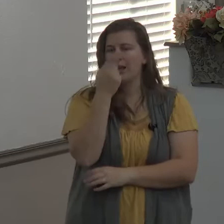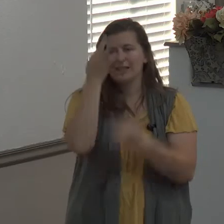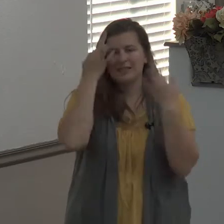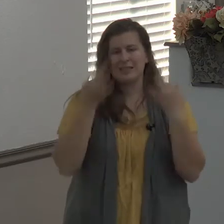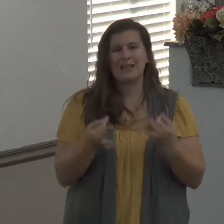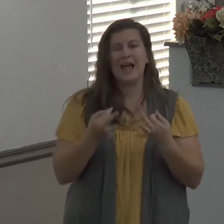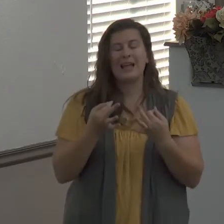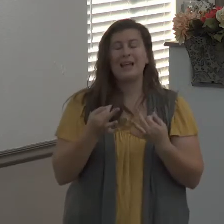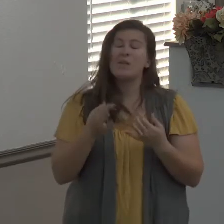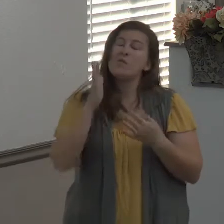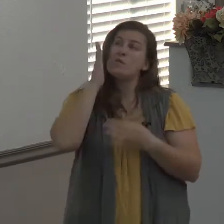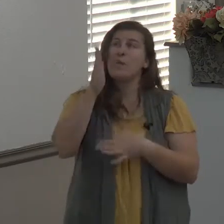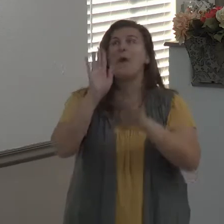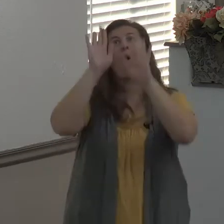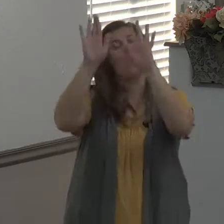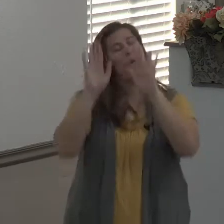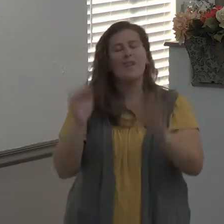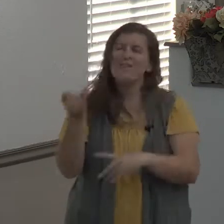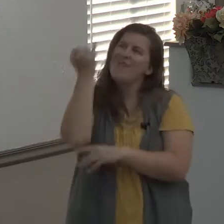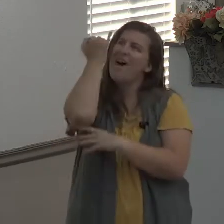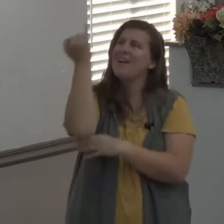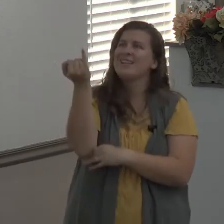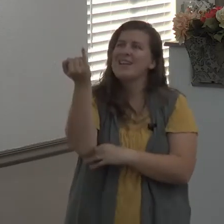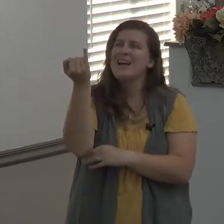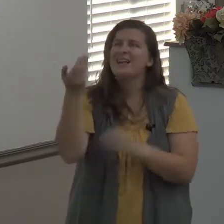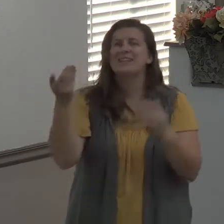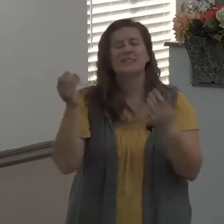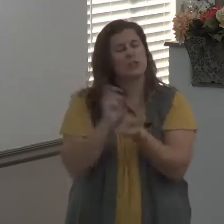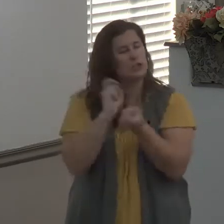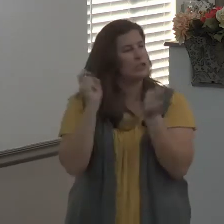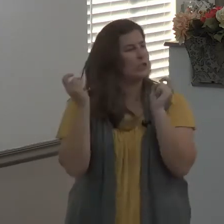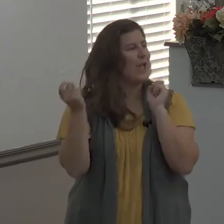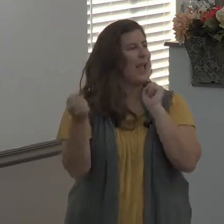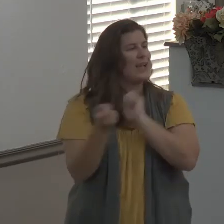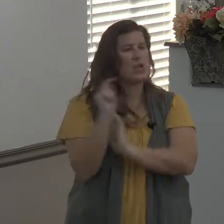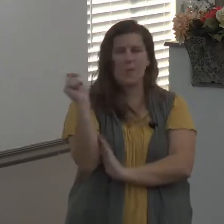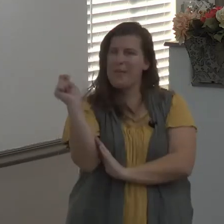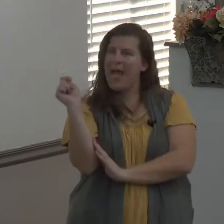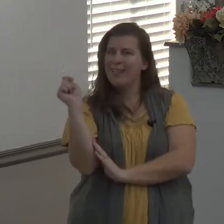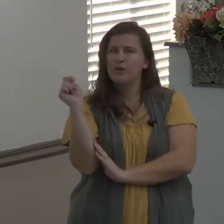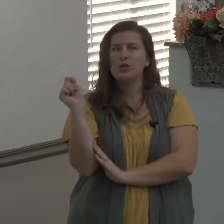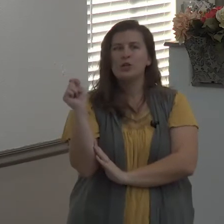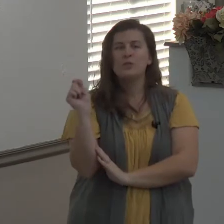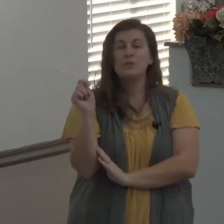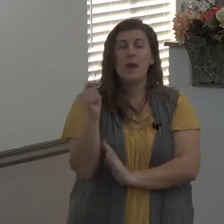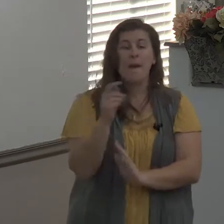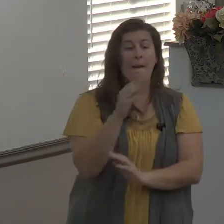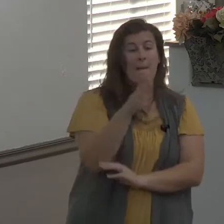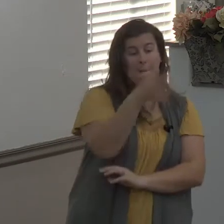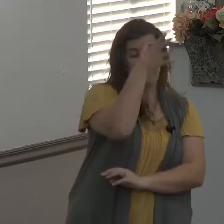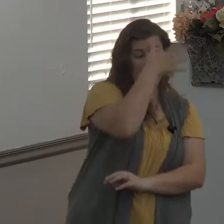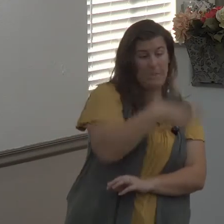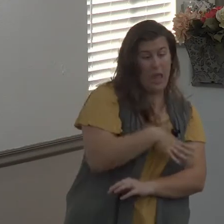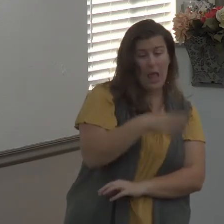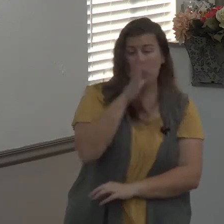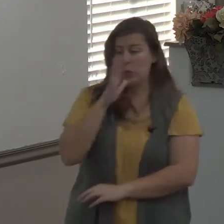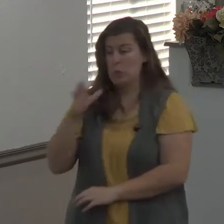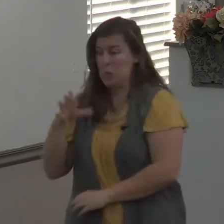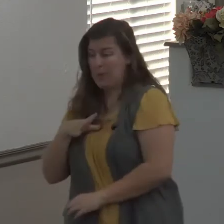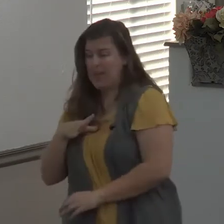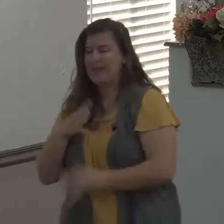president, the CEO of Target Corporation decided it would be a fantastic idea